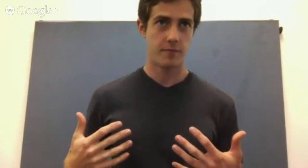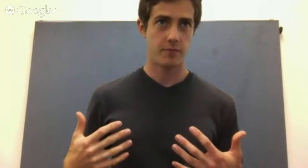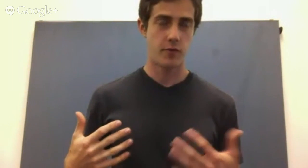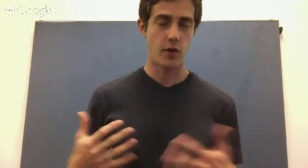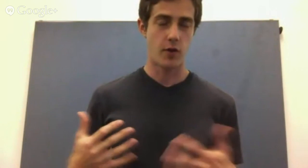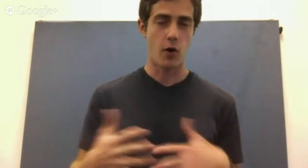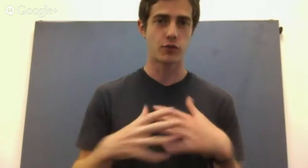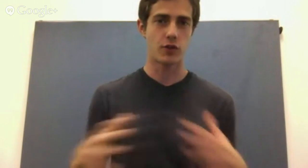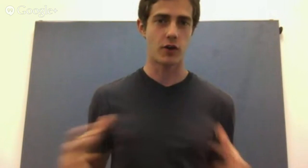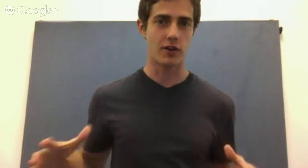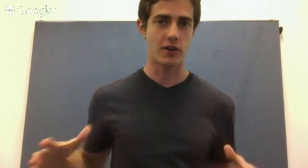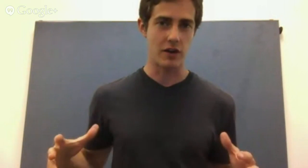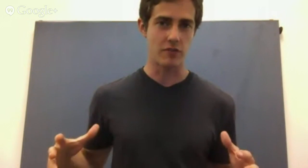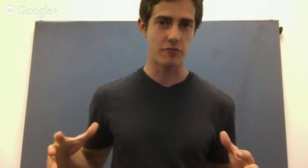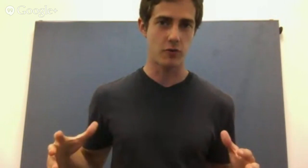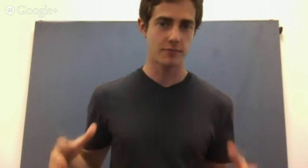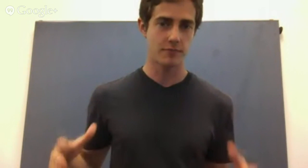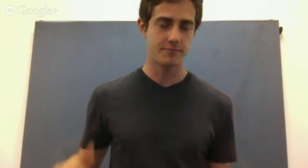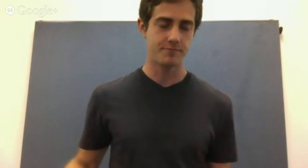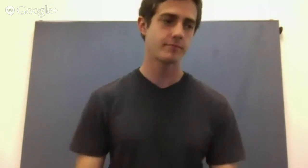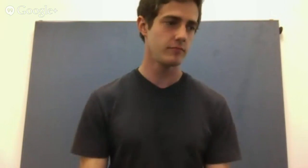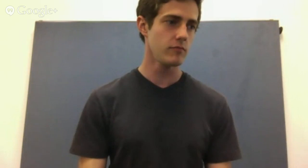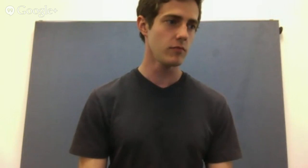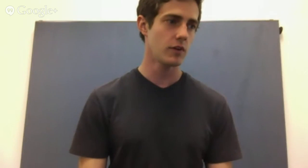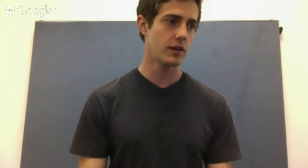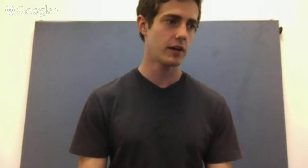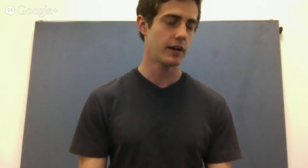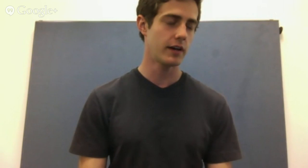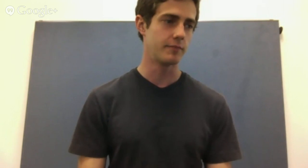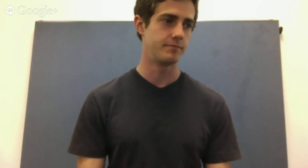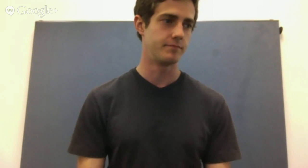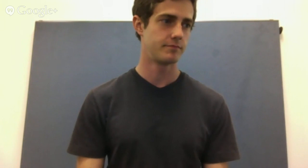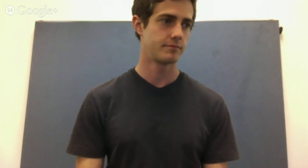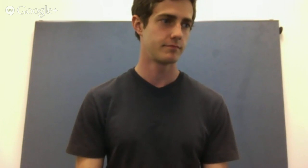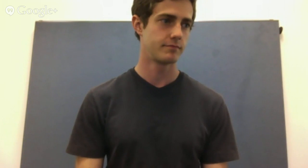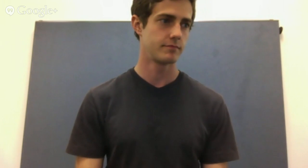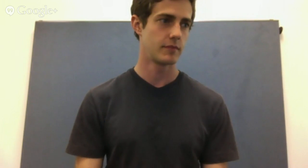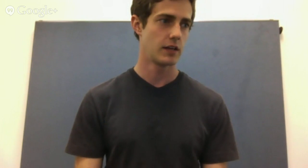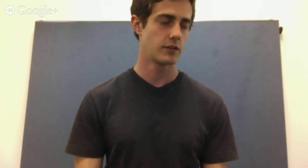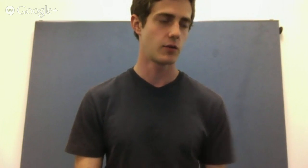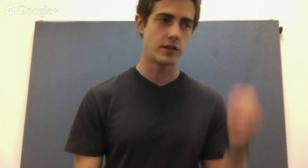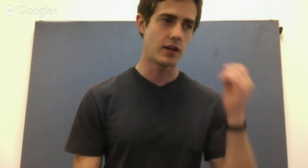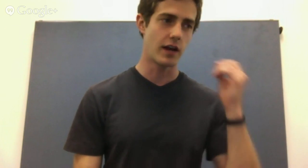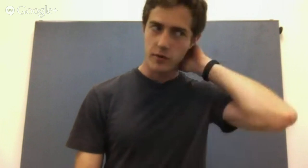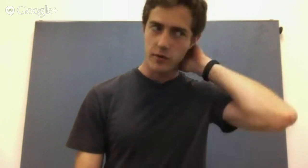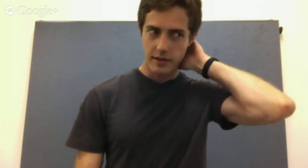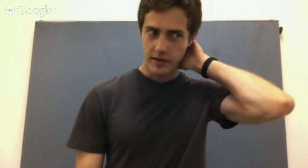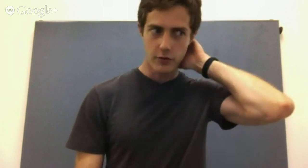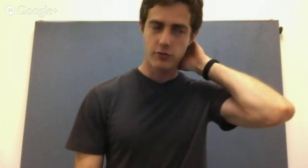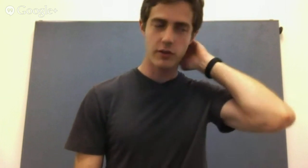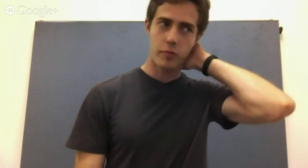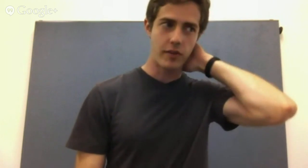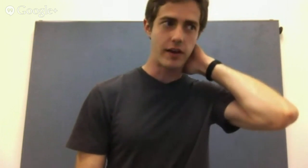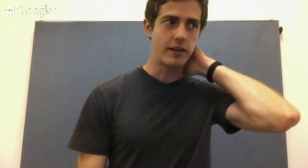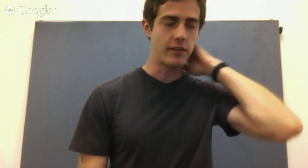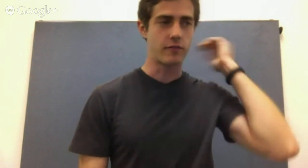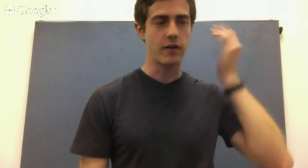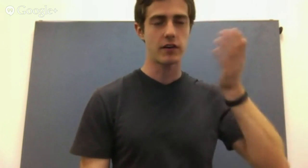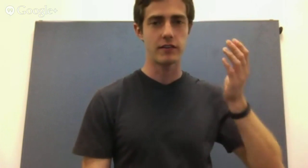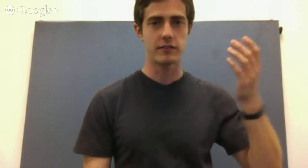the whole song is a metaphor. Um, So I don't, and I usually hope that at the very least, if